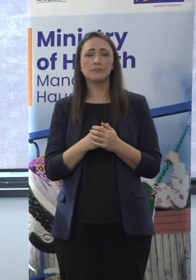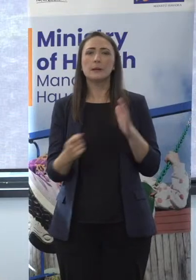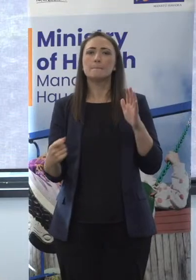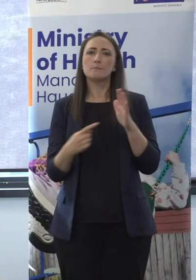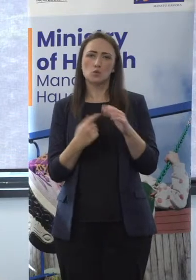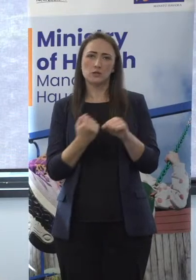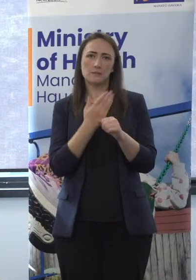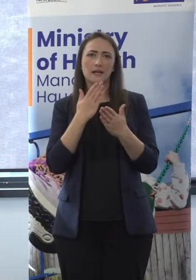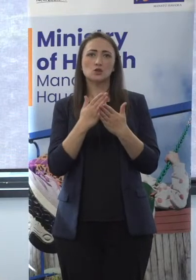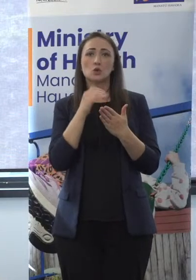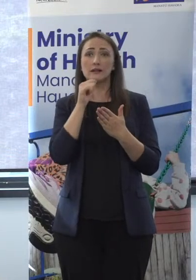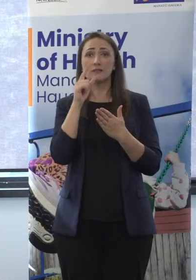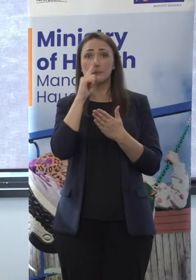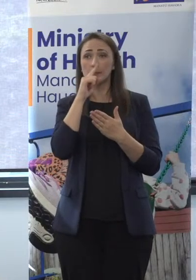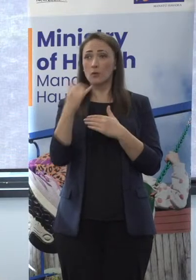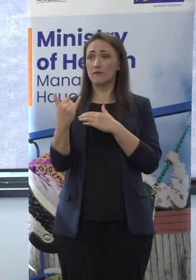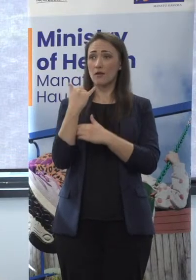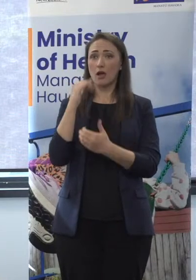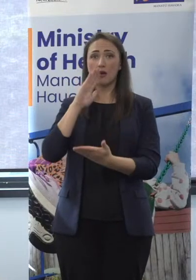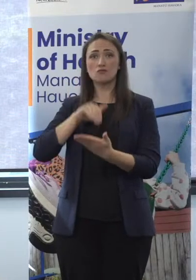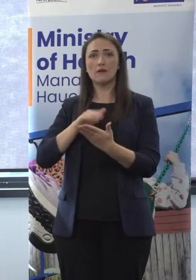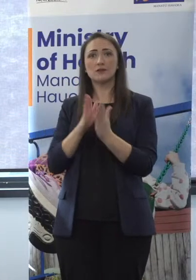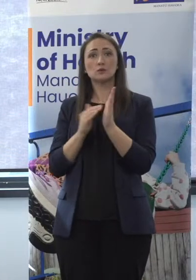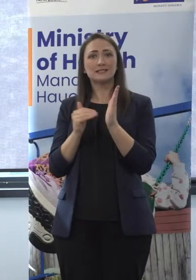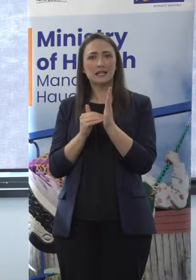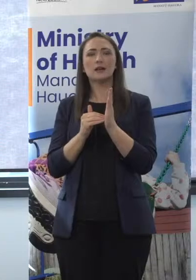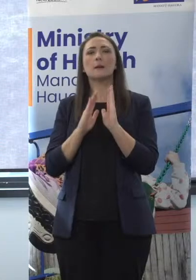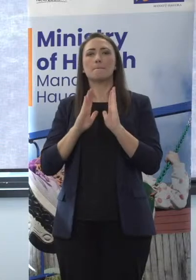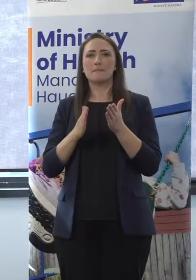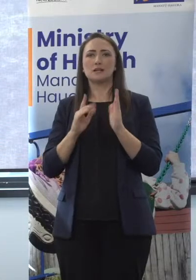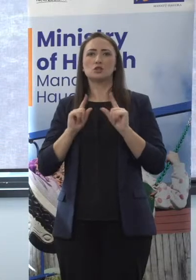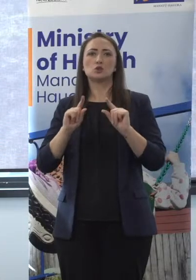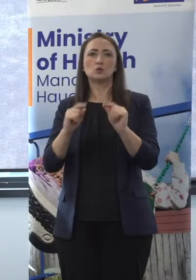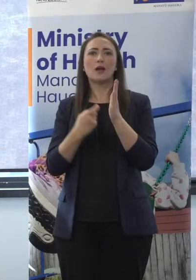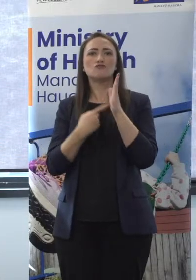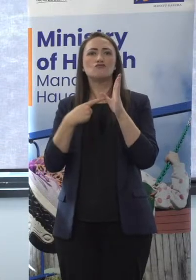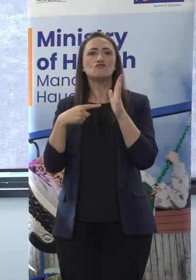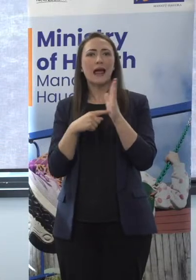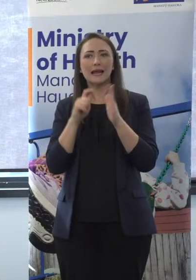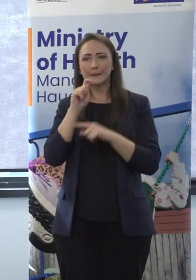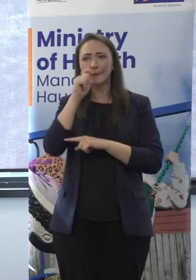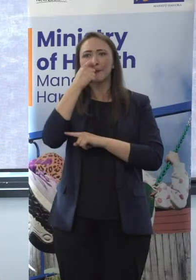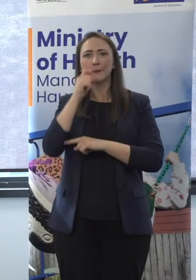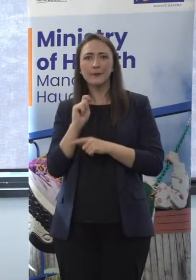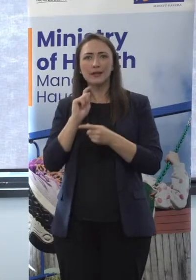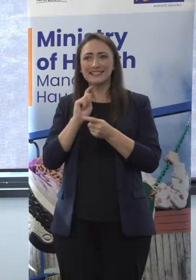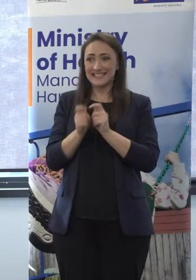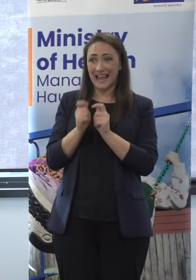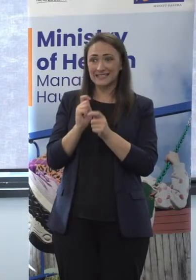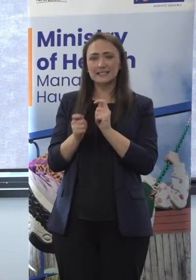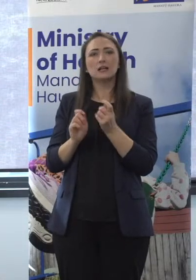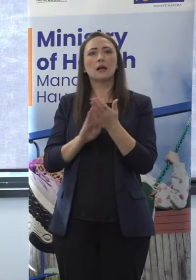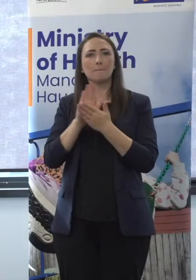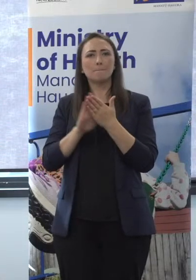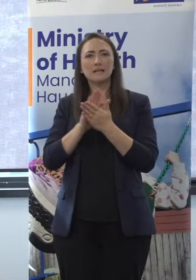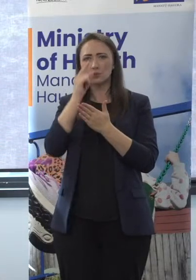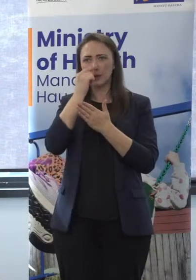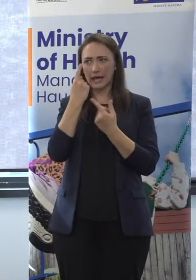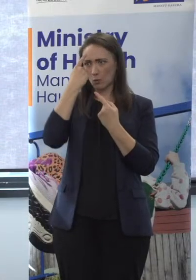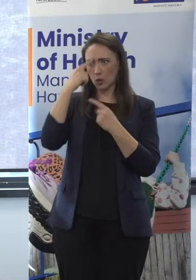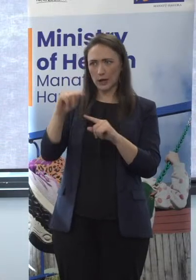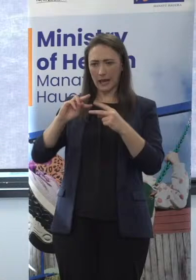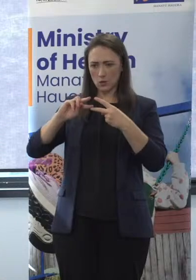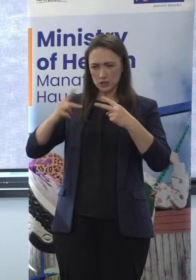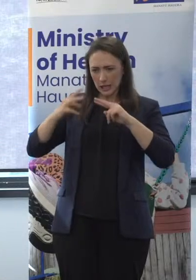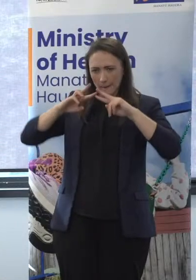tests and, if possible, positive, seek a PCR follow-up. This enables whole genome sequencing and early identification of